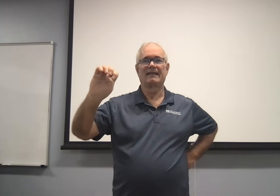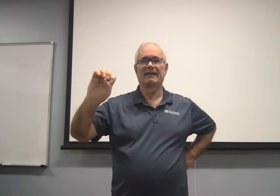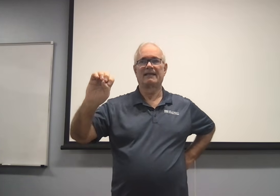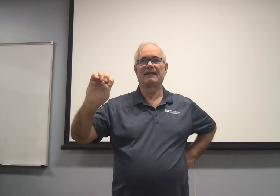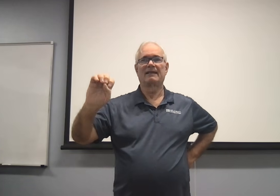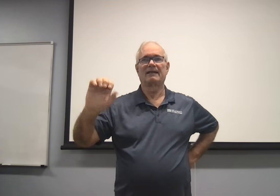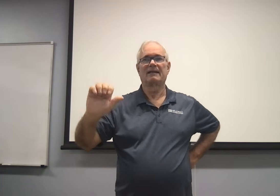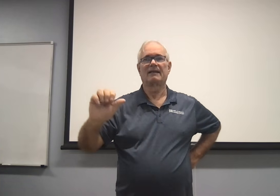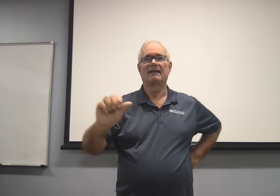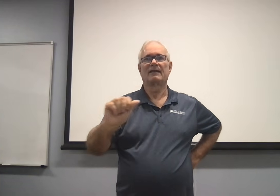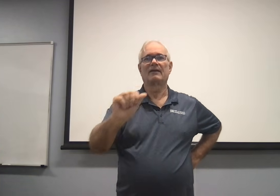E-A-R-L-Y.